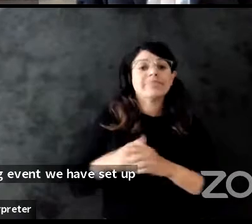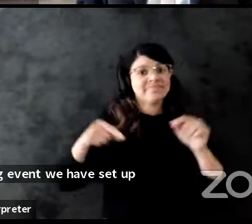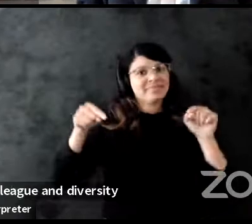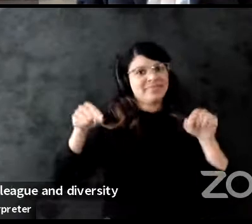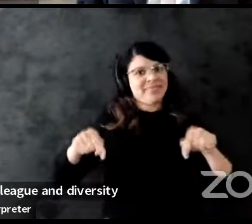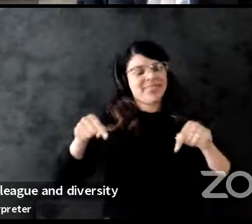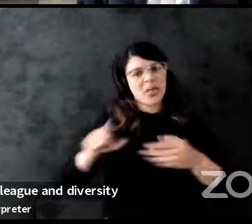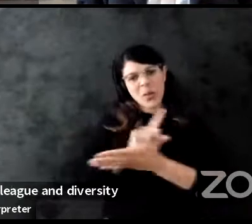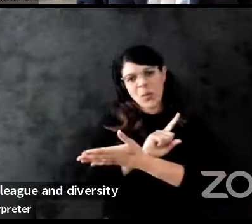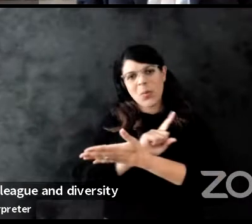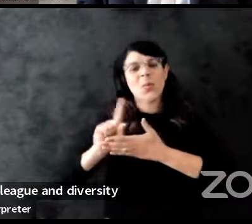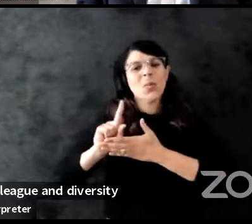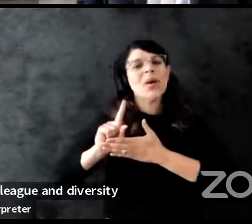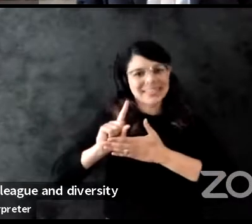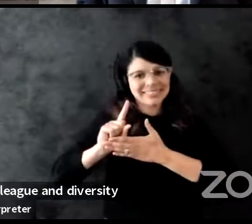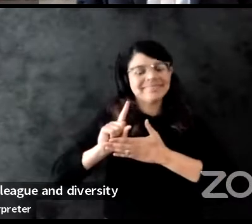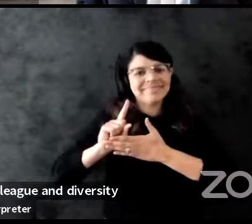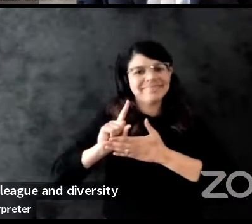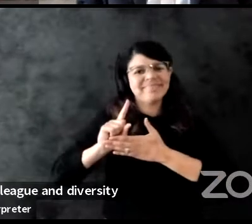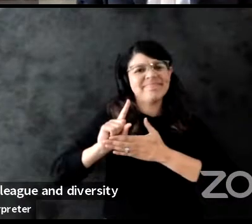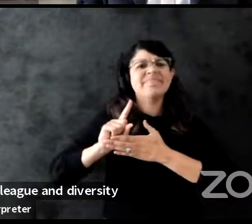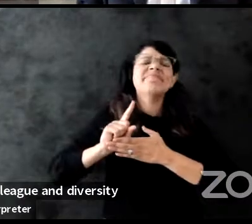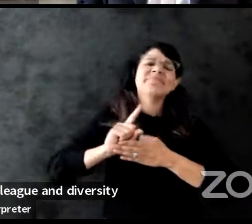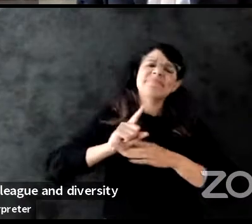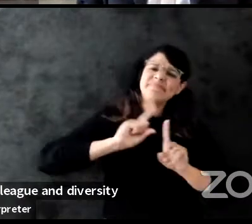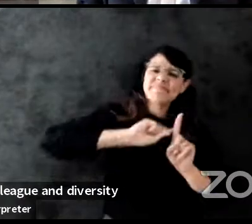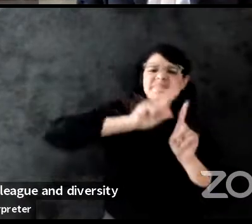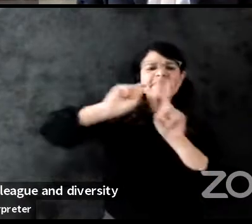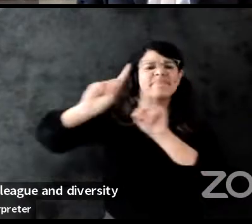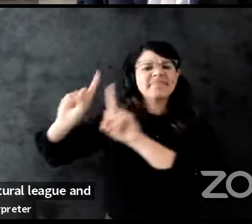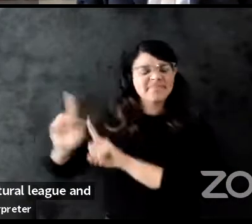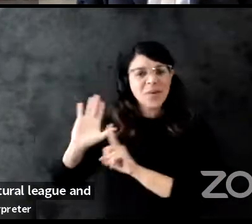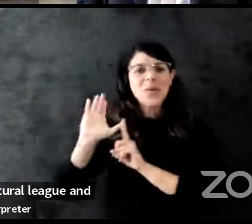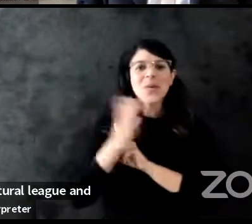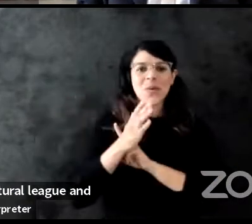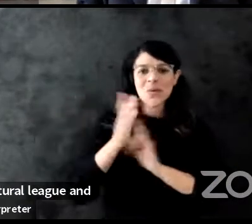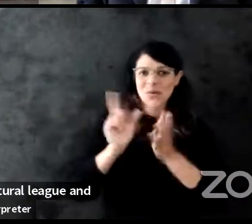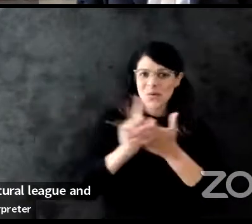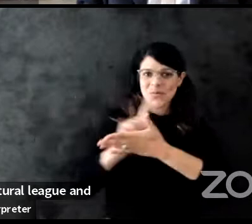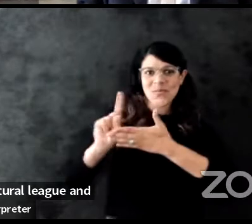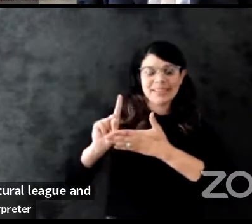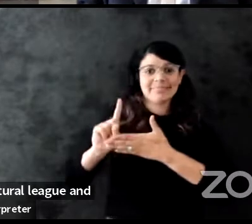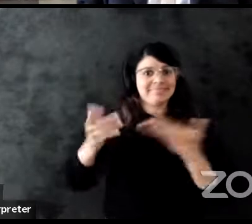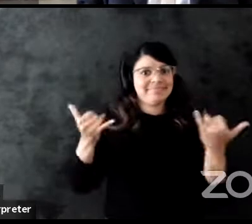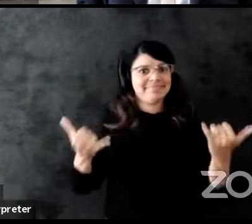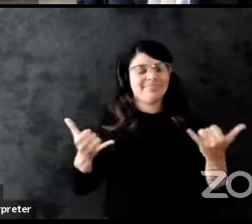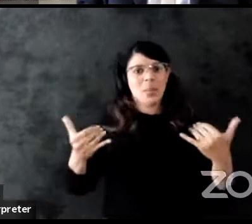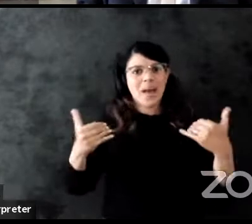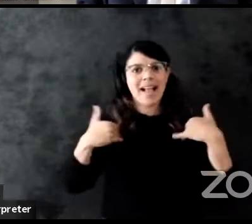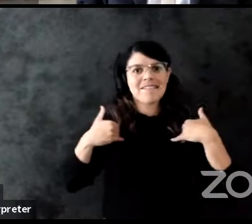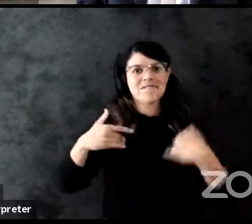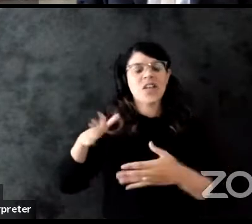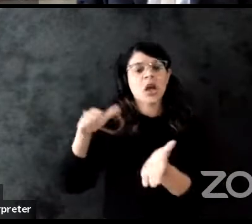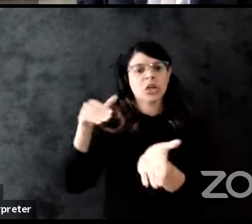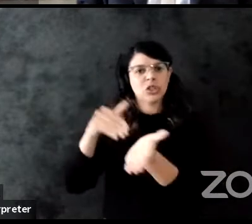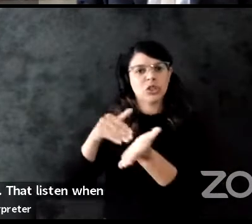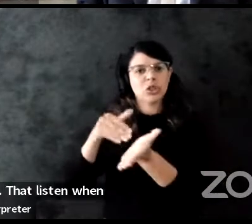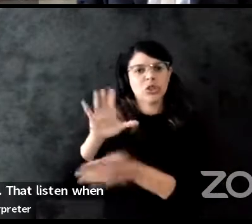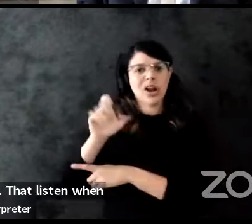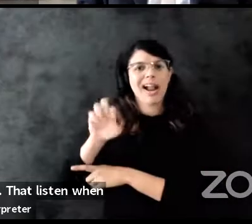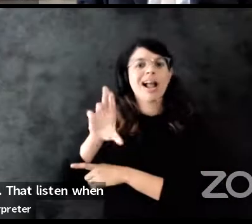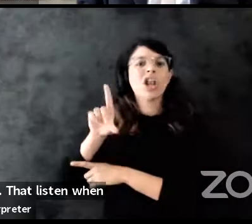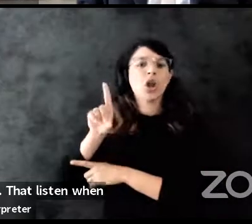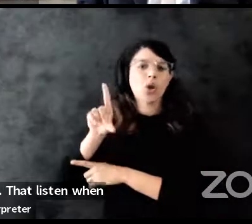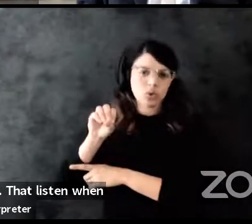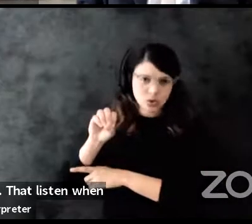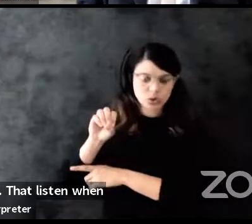Diversity Celebration, we have Dr. Carlos Munoz Jr., professor at Cal Berkeley. Just a little bit